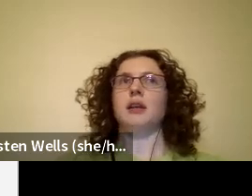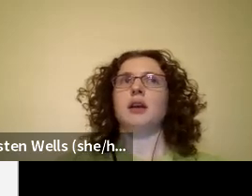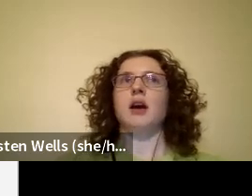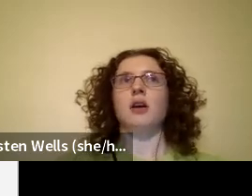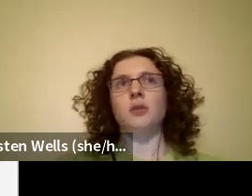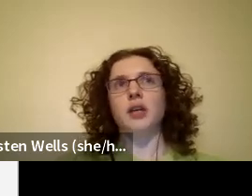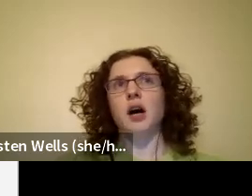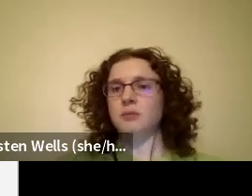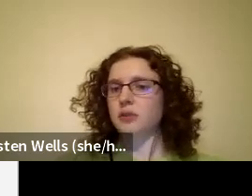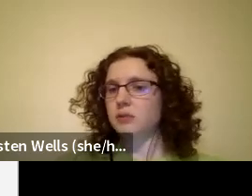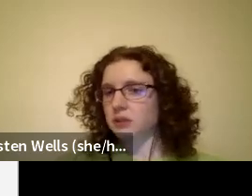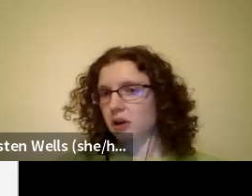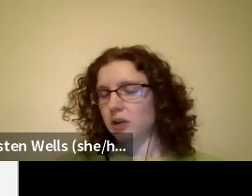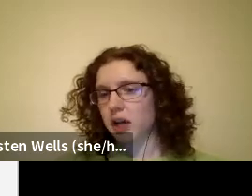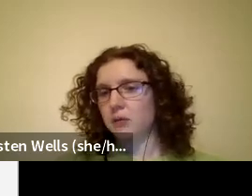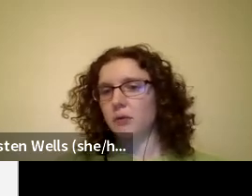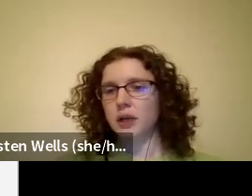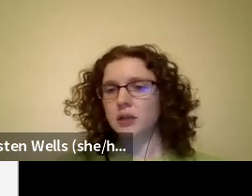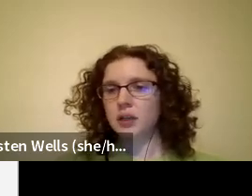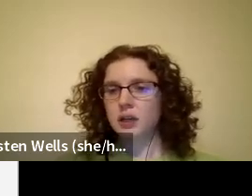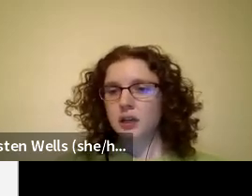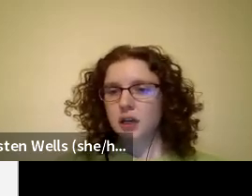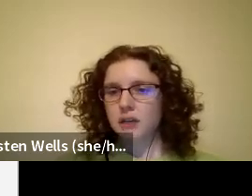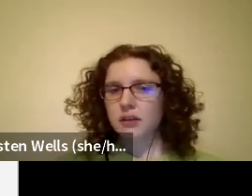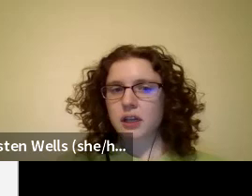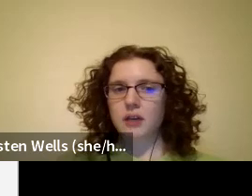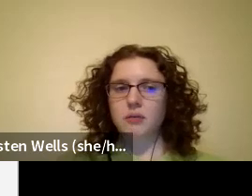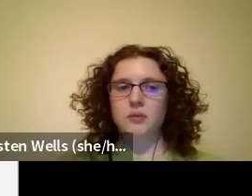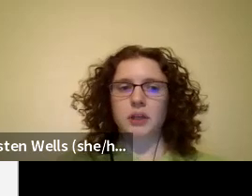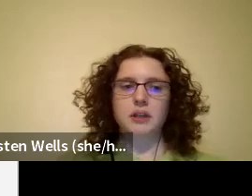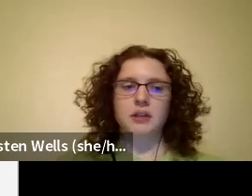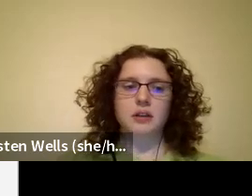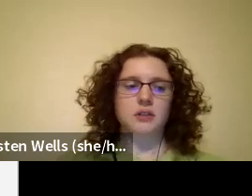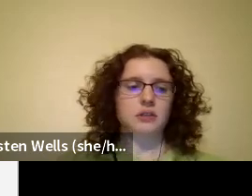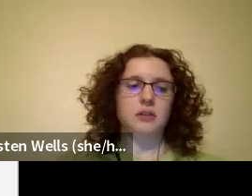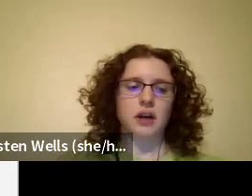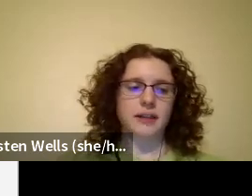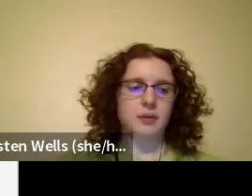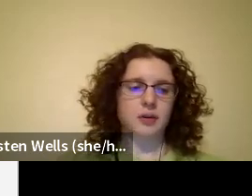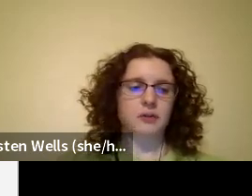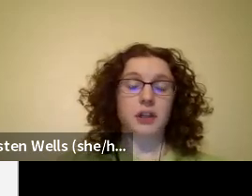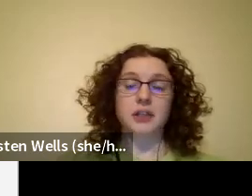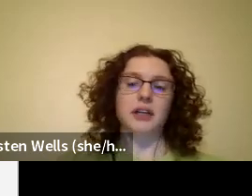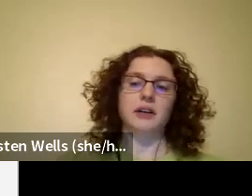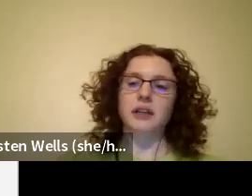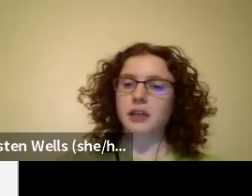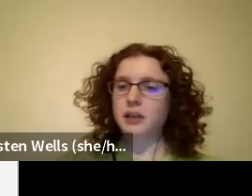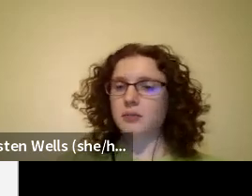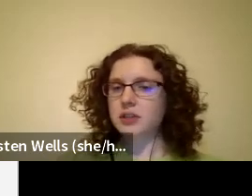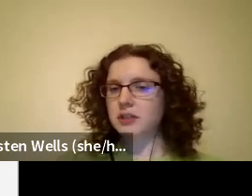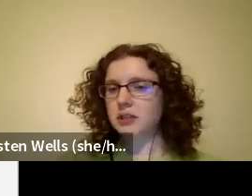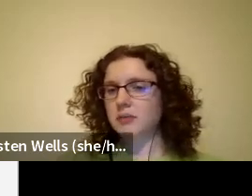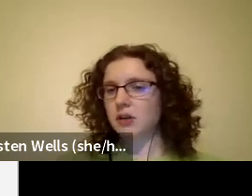point, our only option was to call 911. If a client was willing to go to the hospital